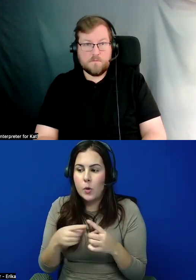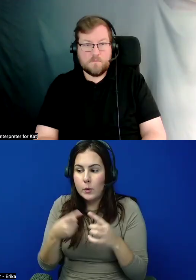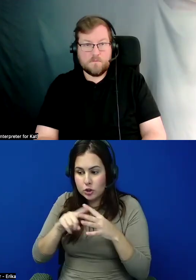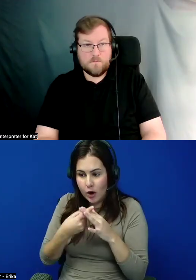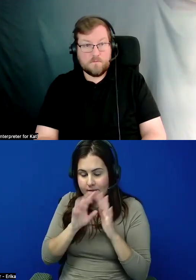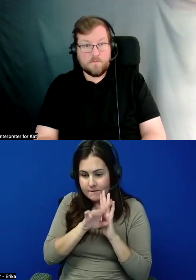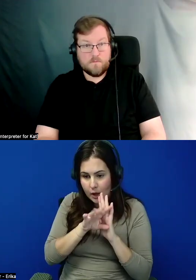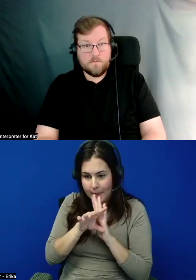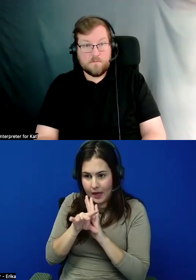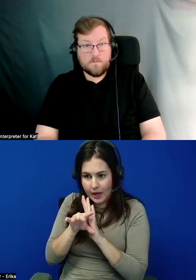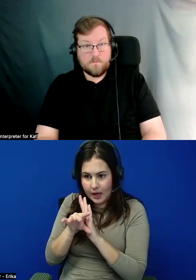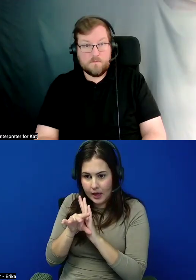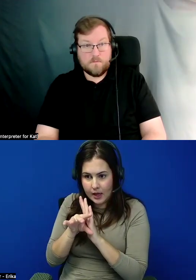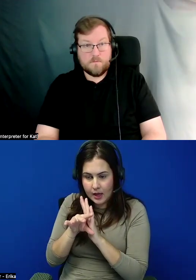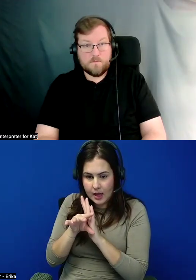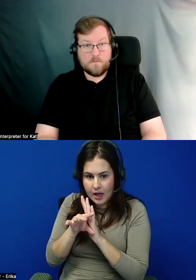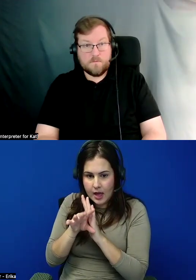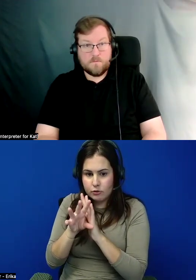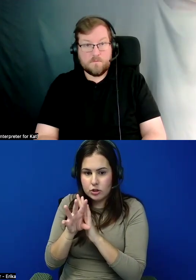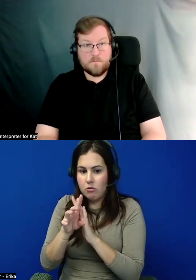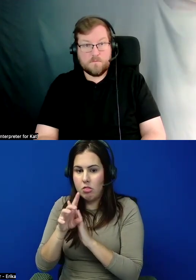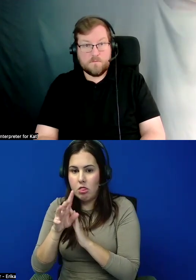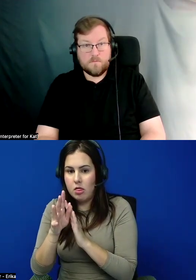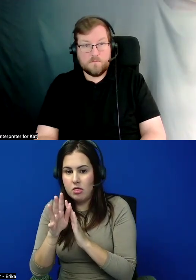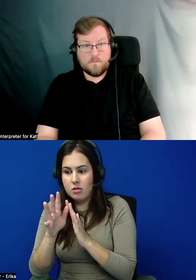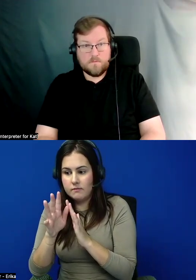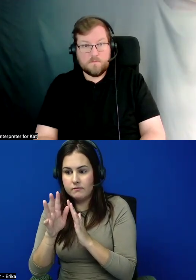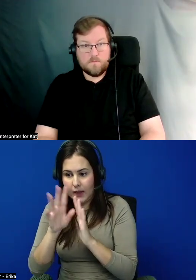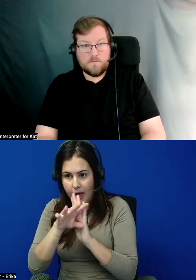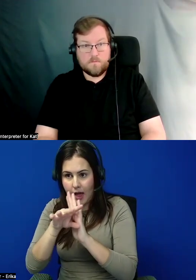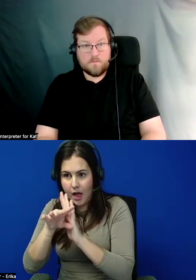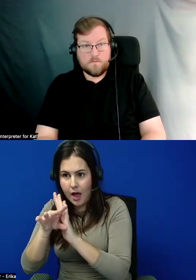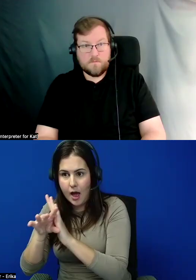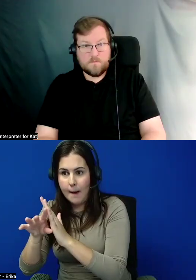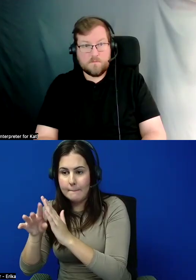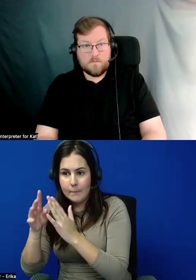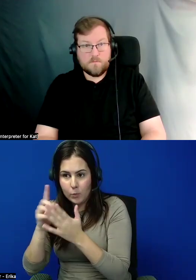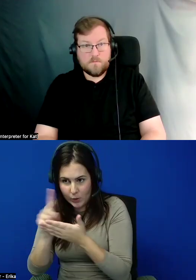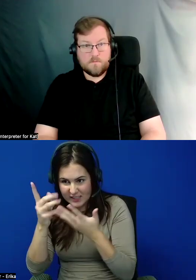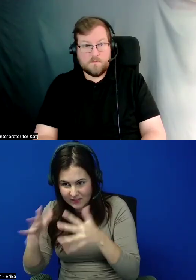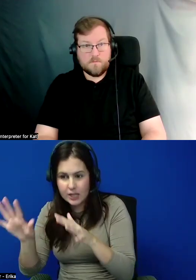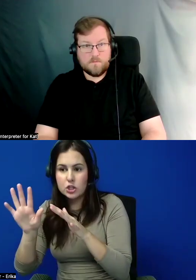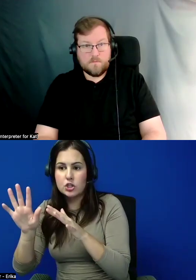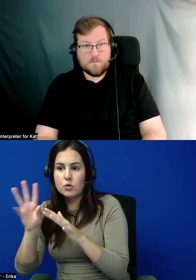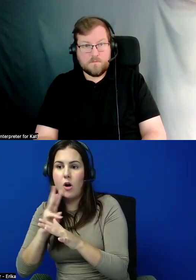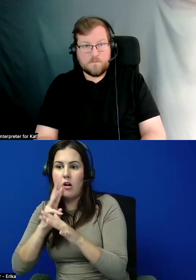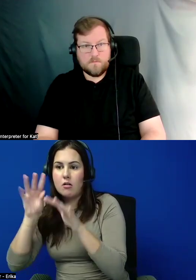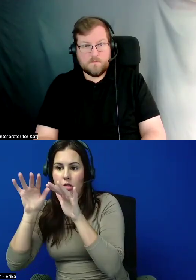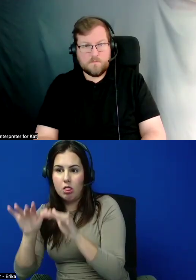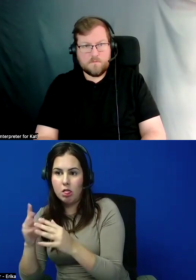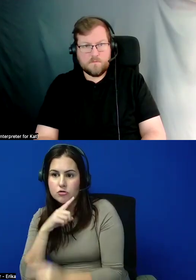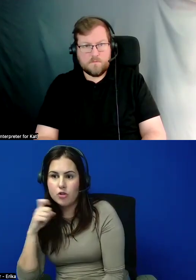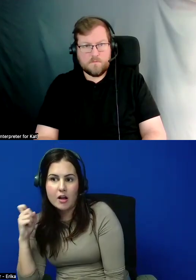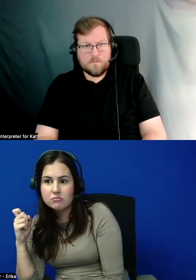by the end of the movie were dry. Like they were just not a river anymore. Uh, the water level had dropped 10 or